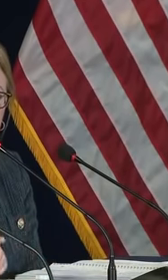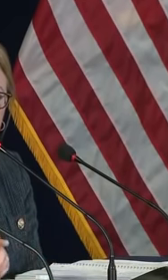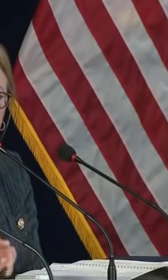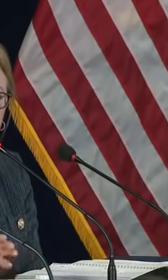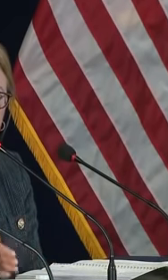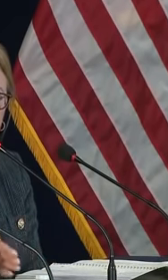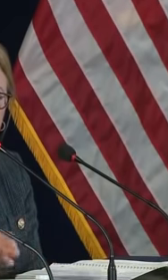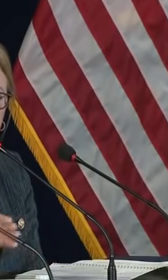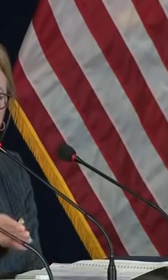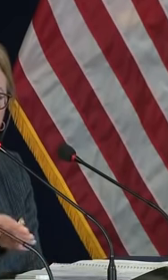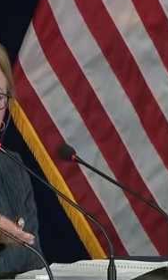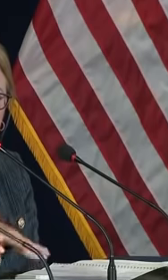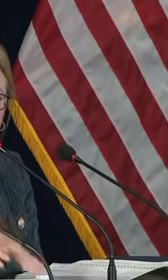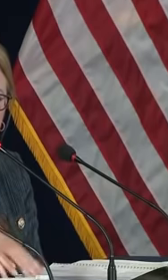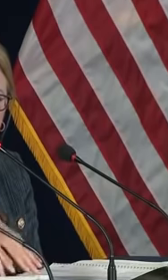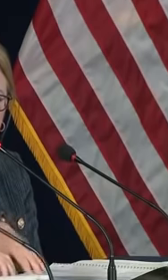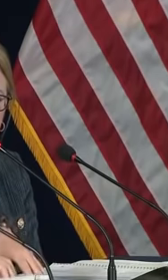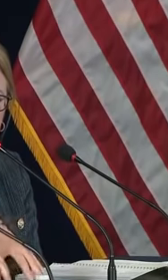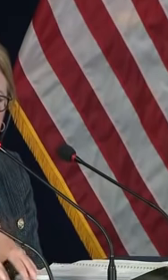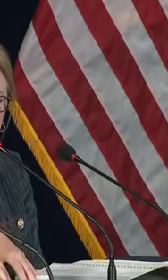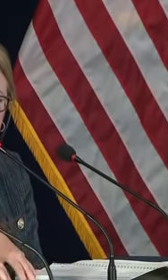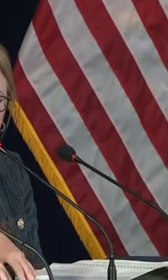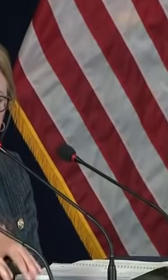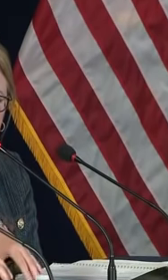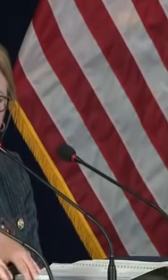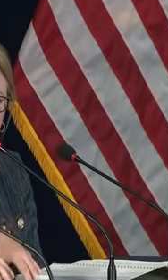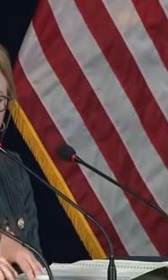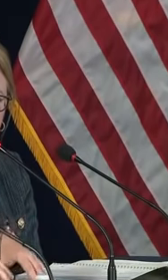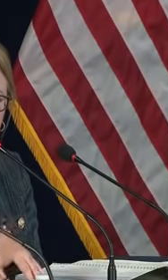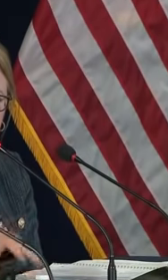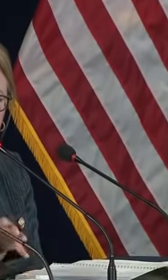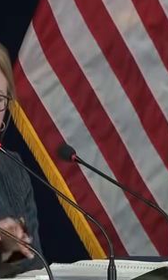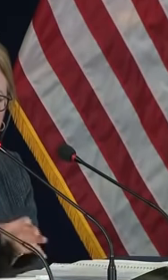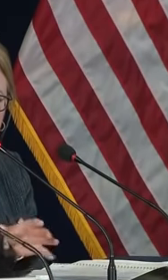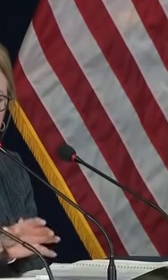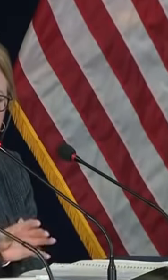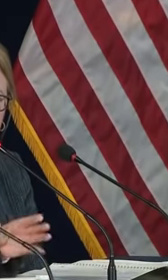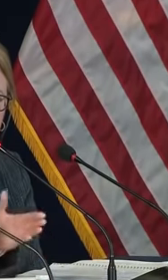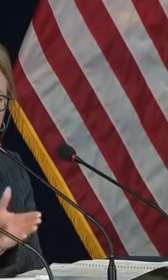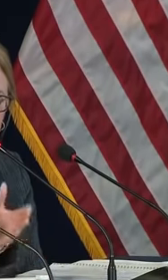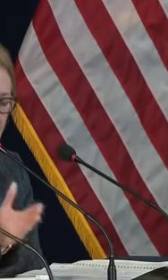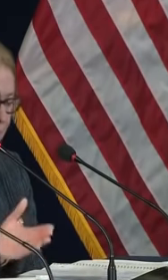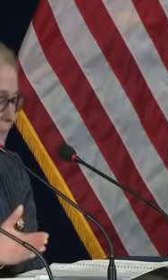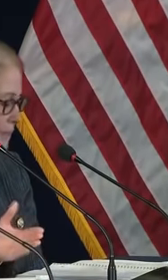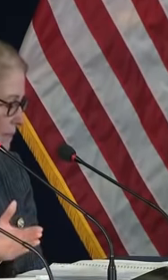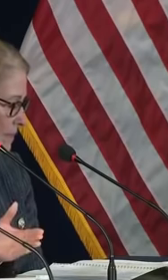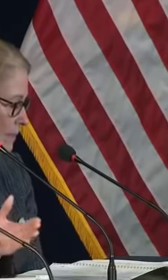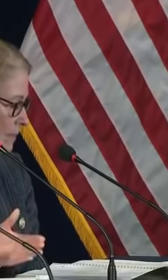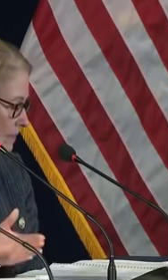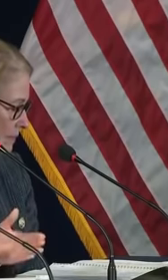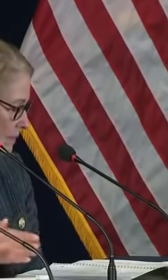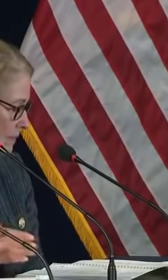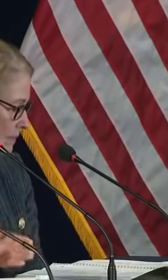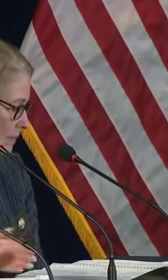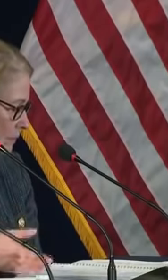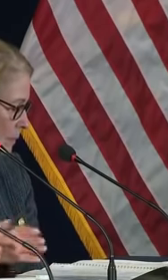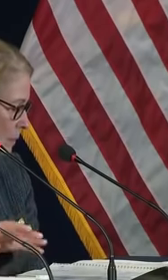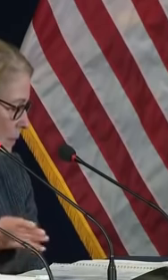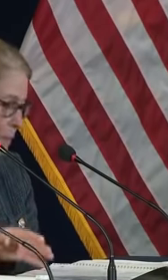to remember is that, we look at this regional activity, we look at how the intensity of the